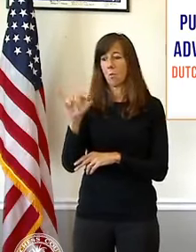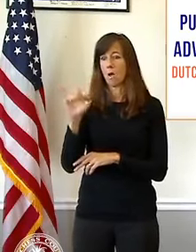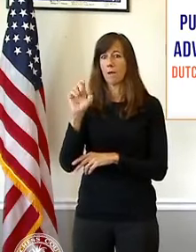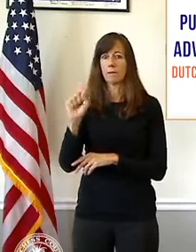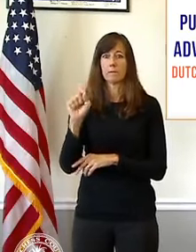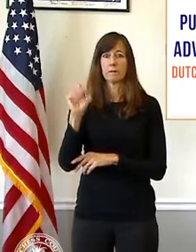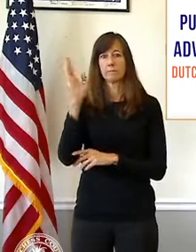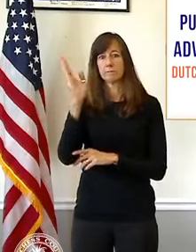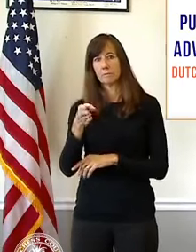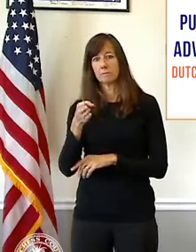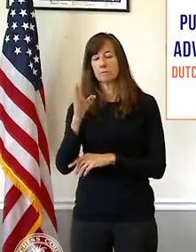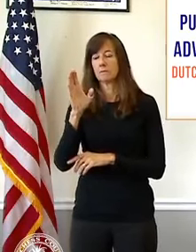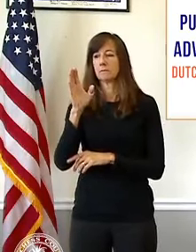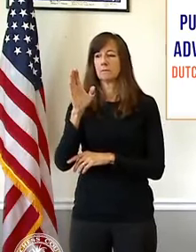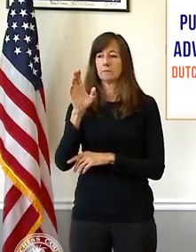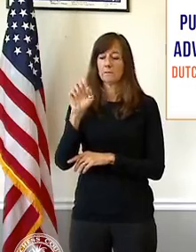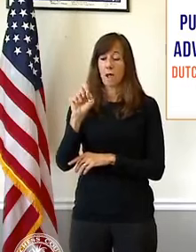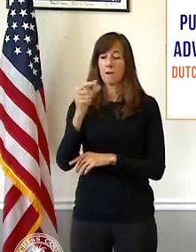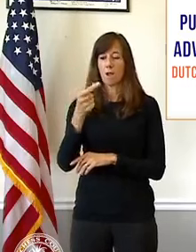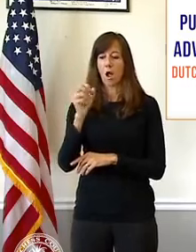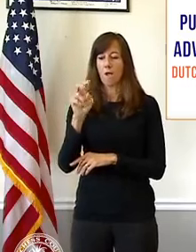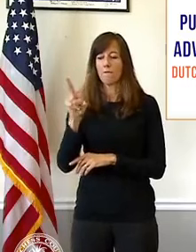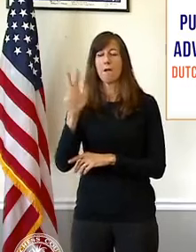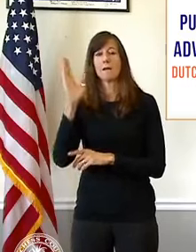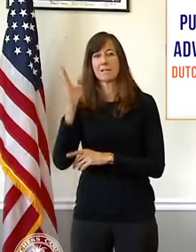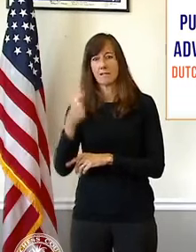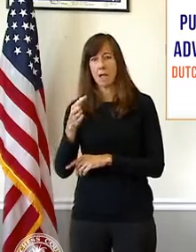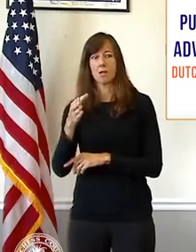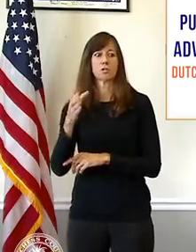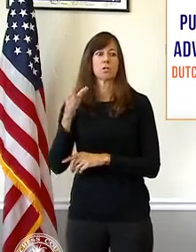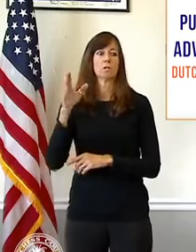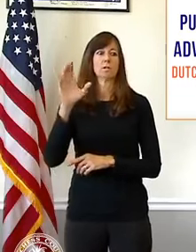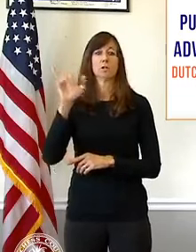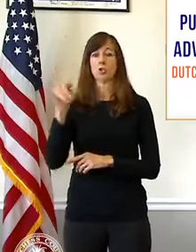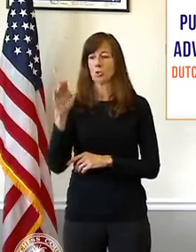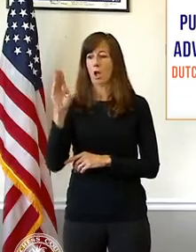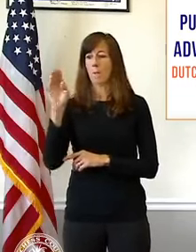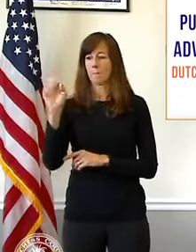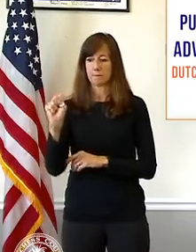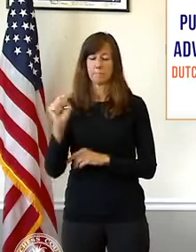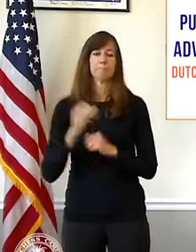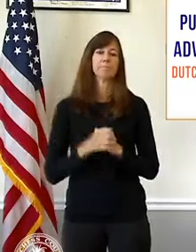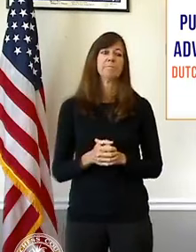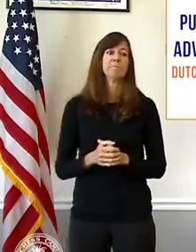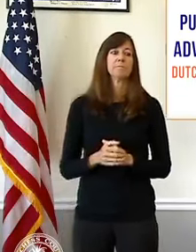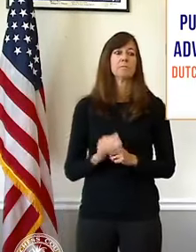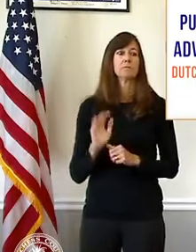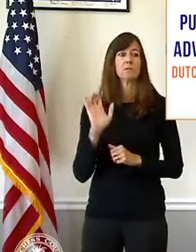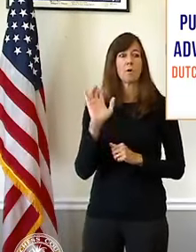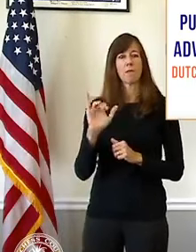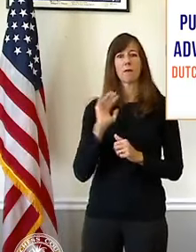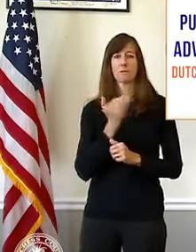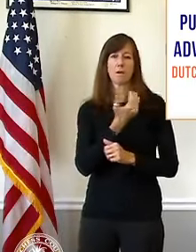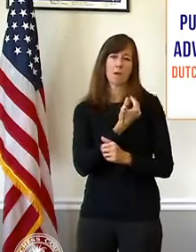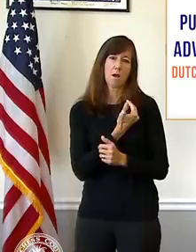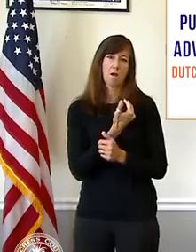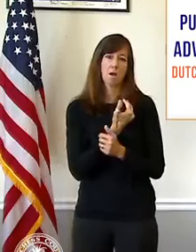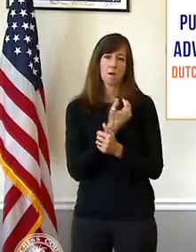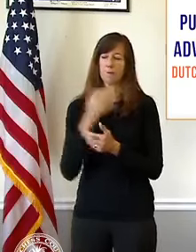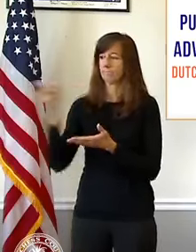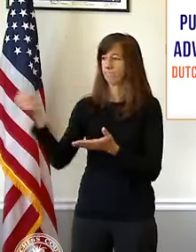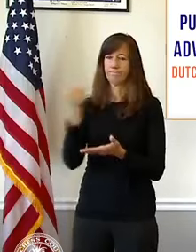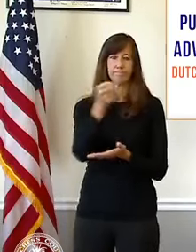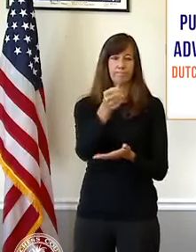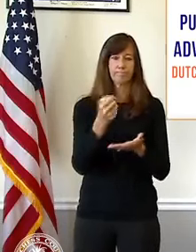DutchessNY.gov/jobs for information to apply. These positions are important to our response to COVID-19, engaging in the monitoring